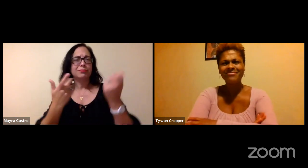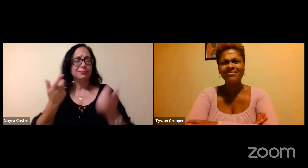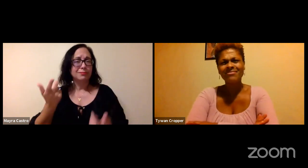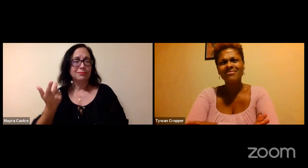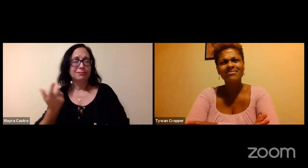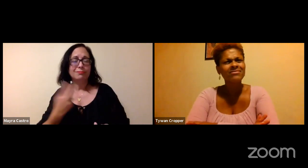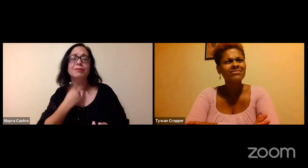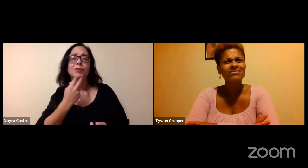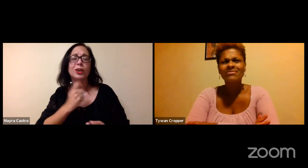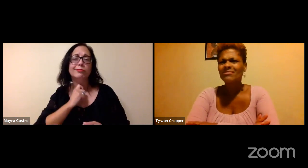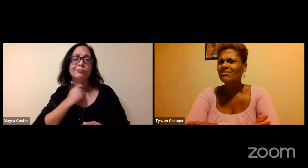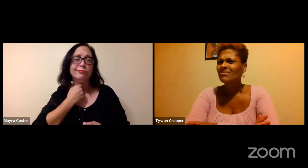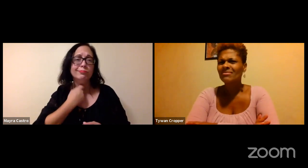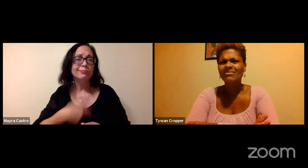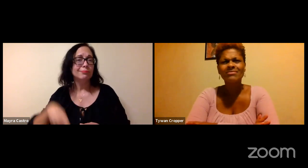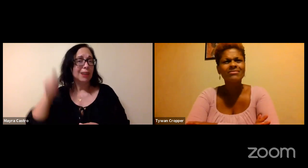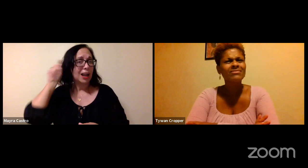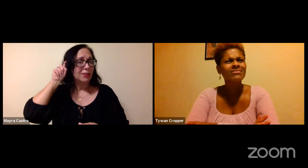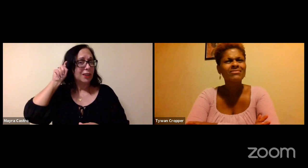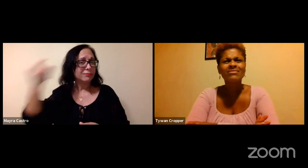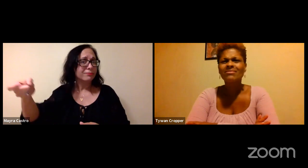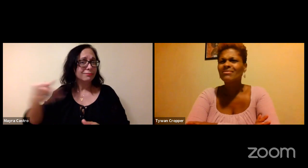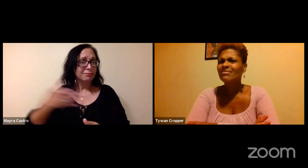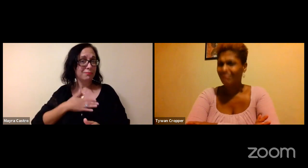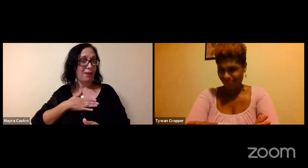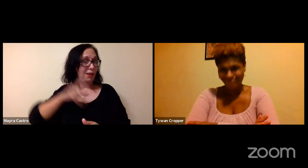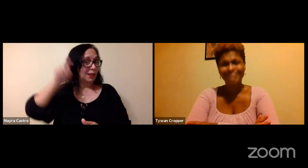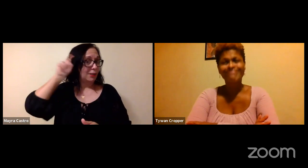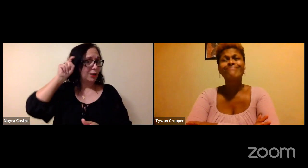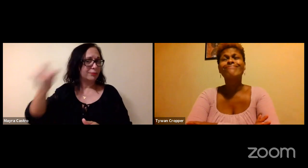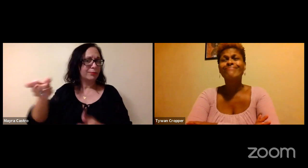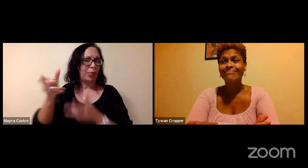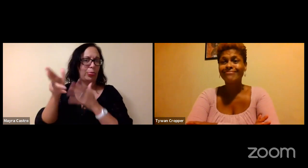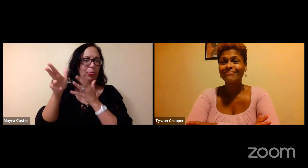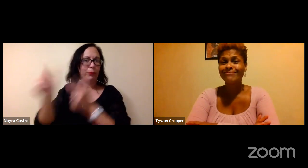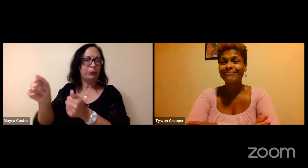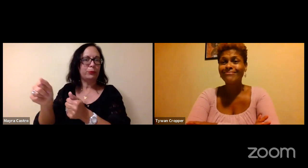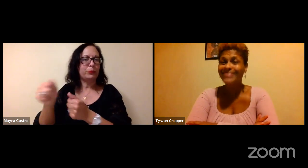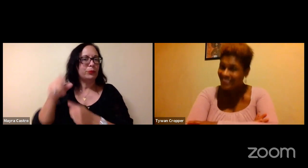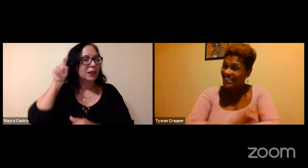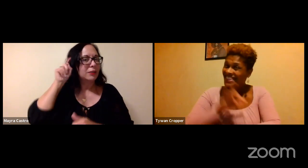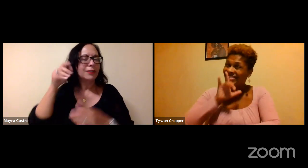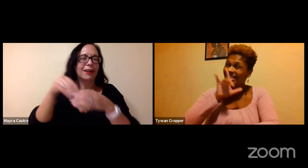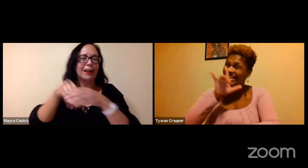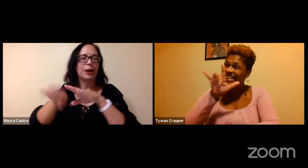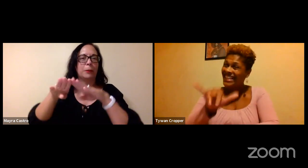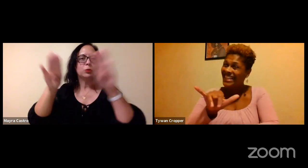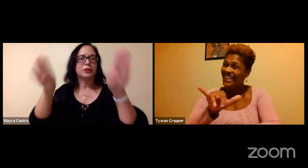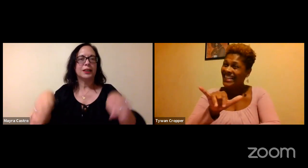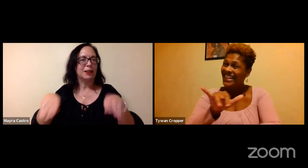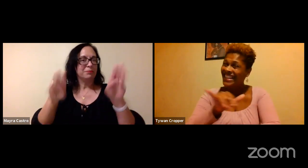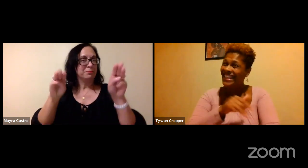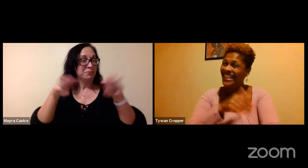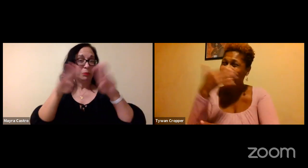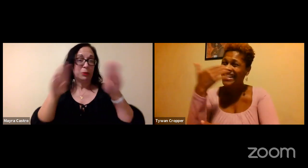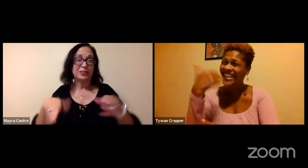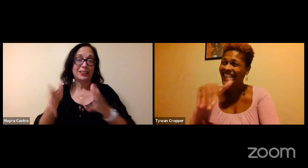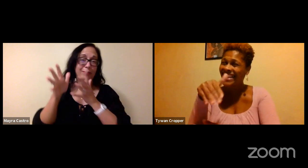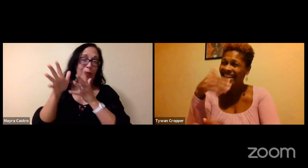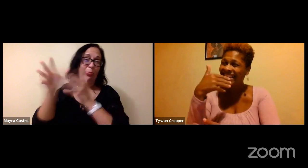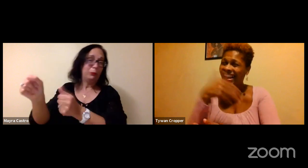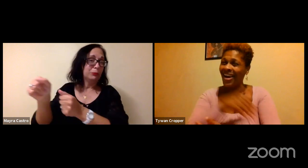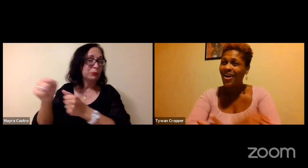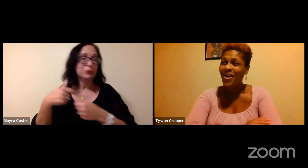there. And they're signing morning, noon, and night, no hearing aids. Take those hearing aids out. Really?